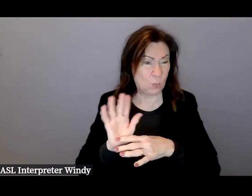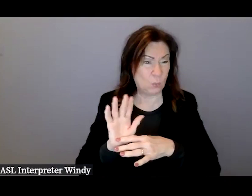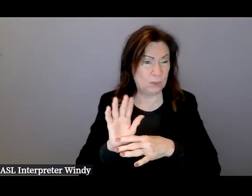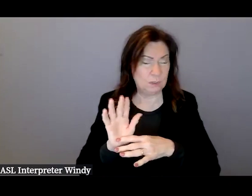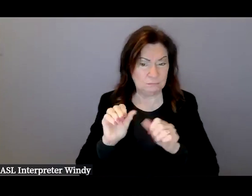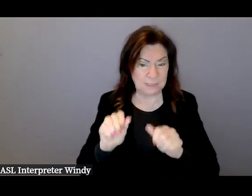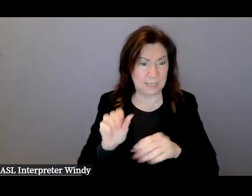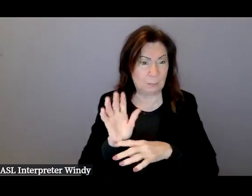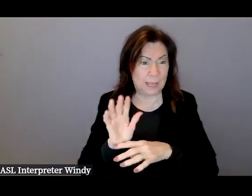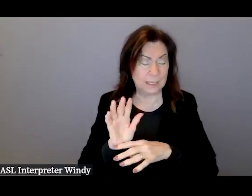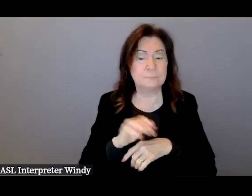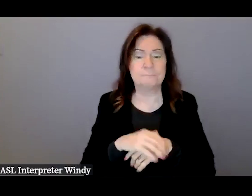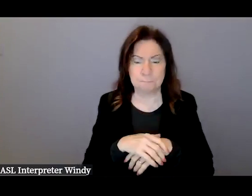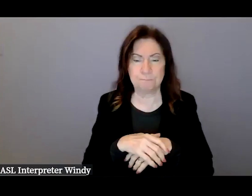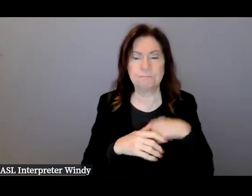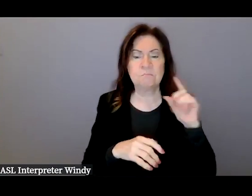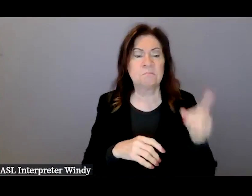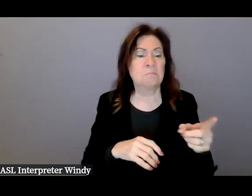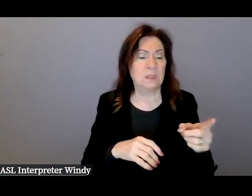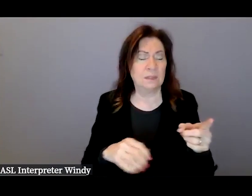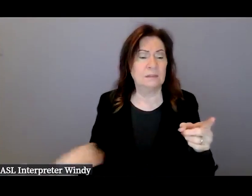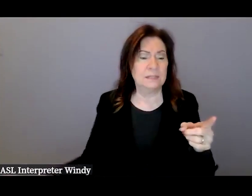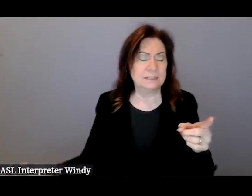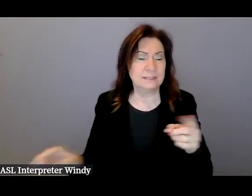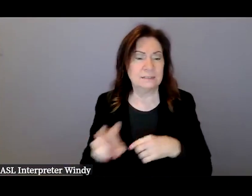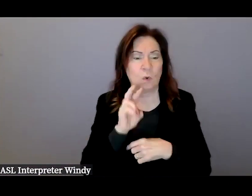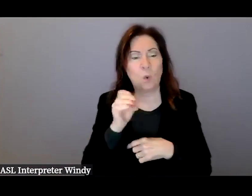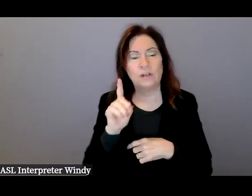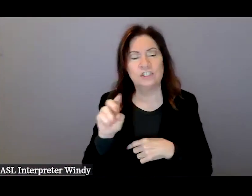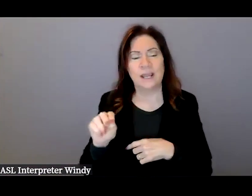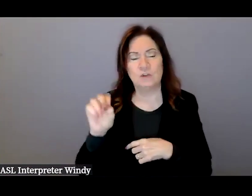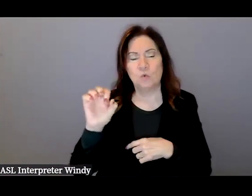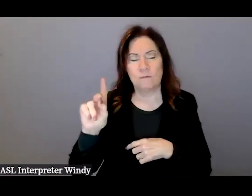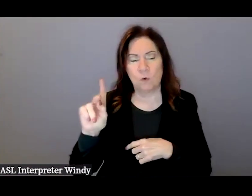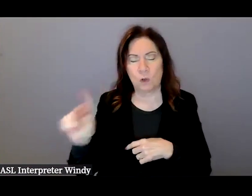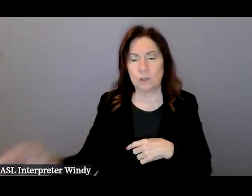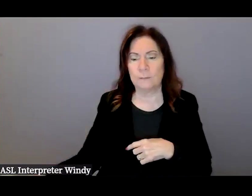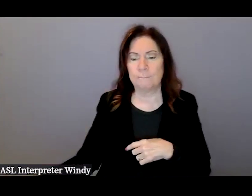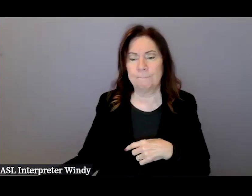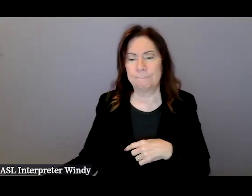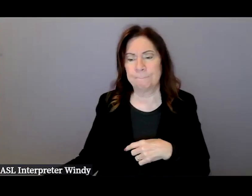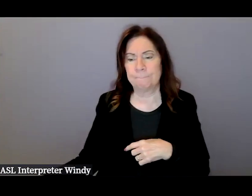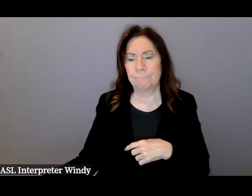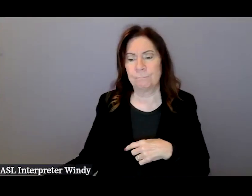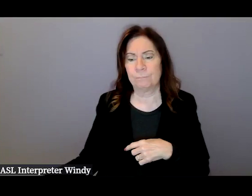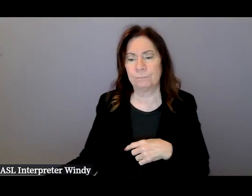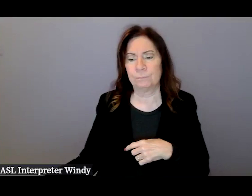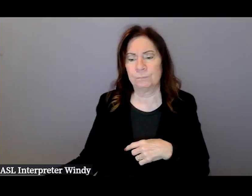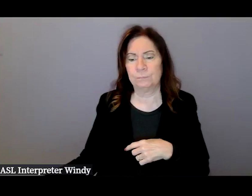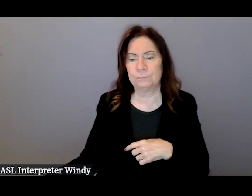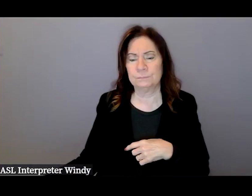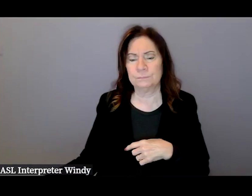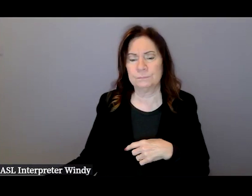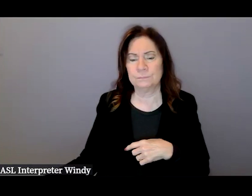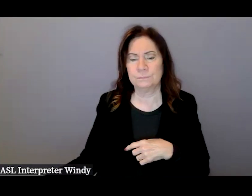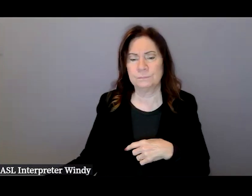So here we are. This is the watershed at North Fork. This was December the 4th, which I